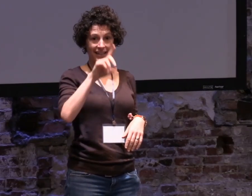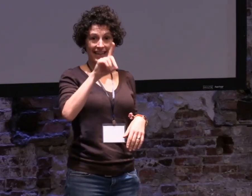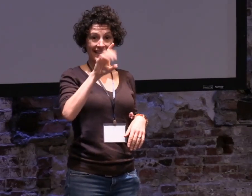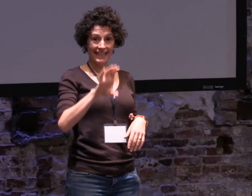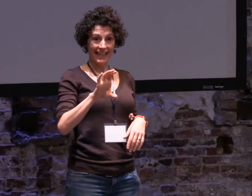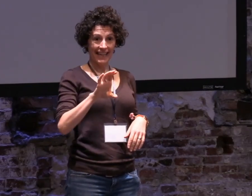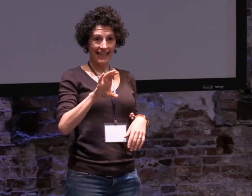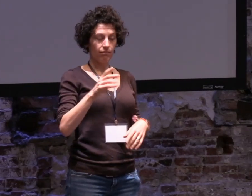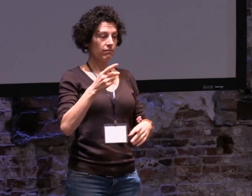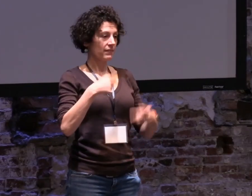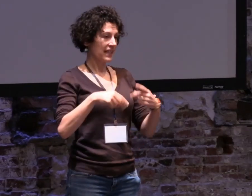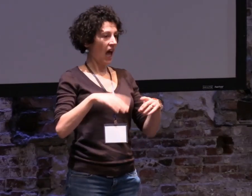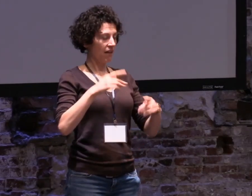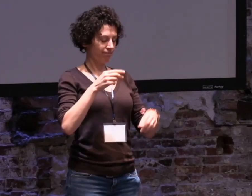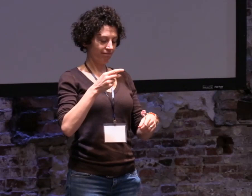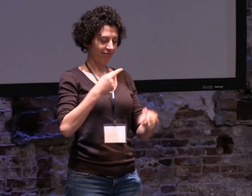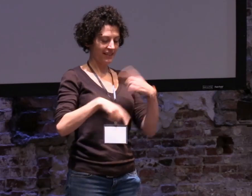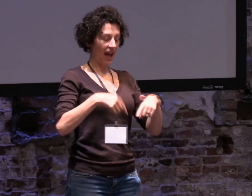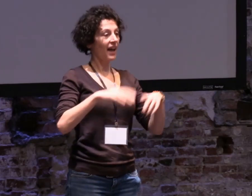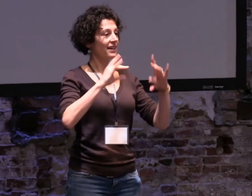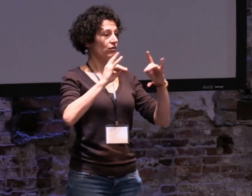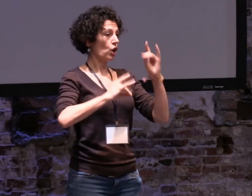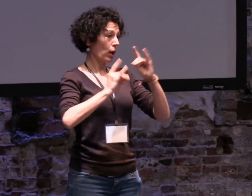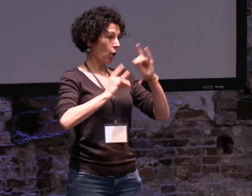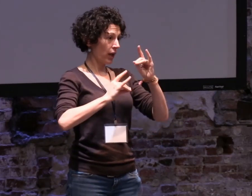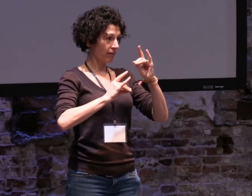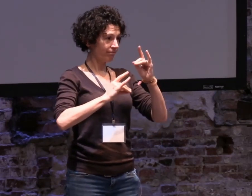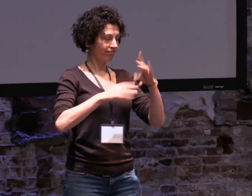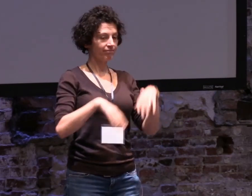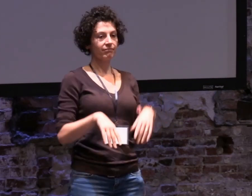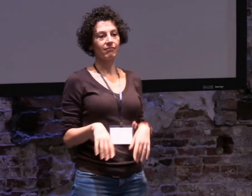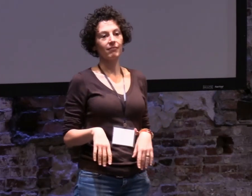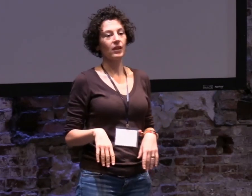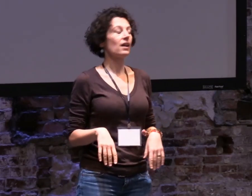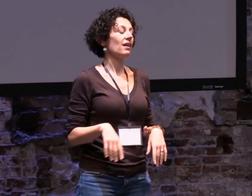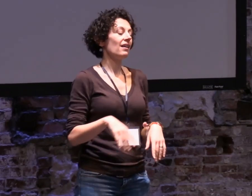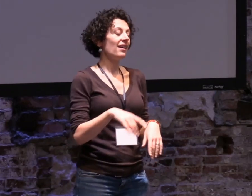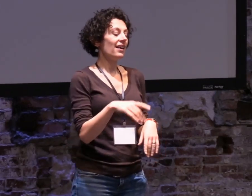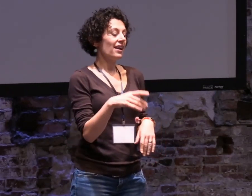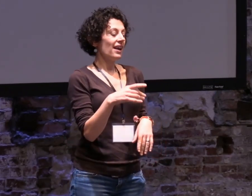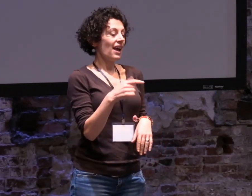The company's Dog and Pony.